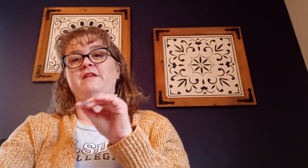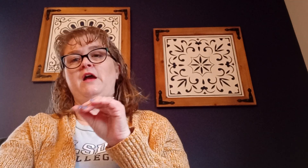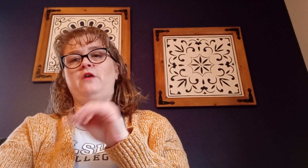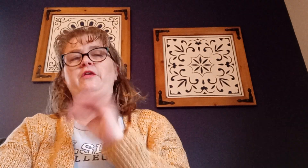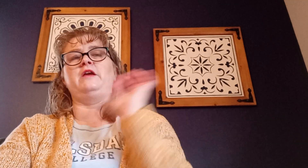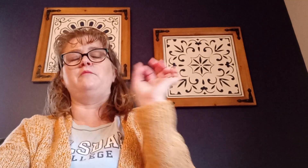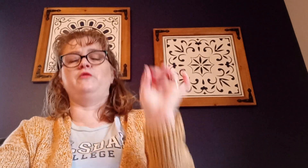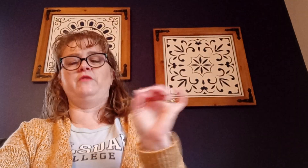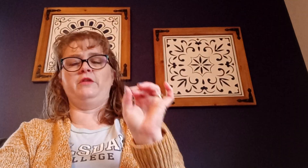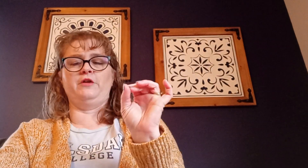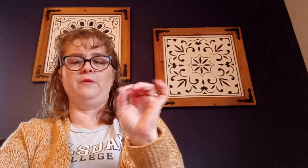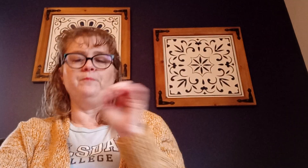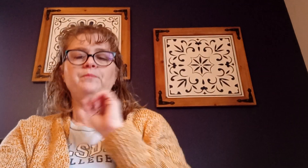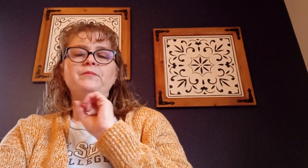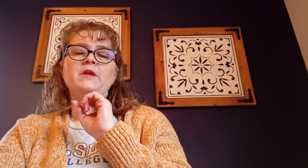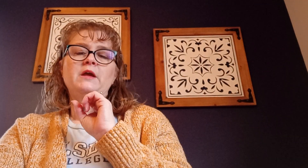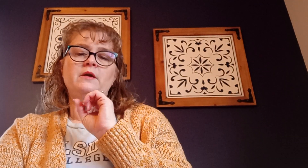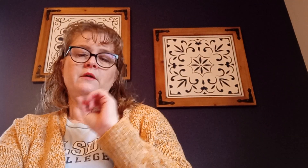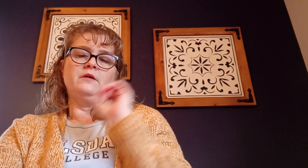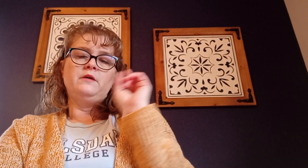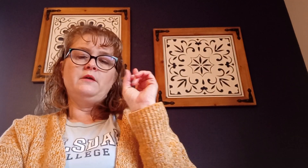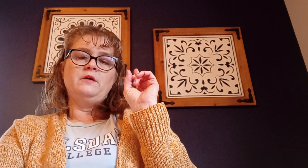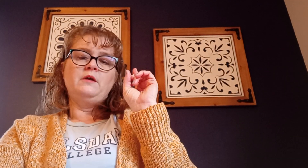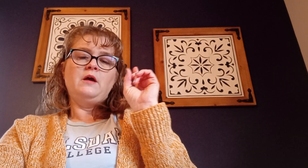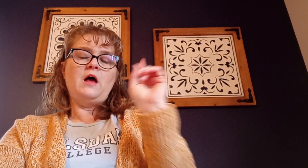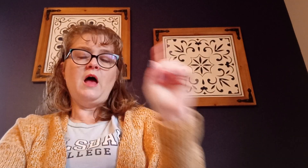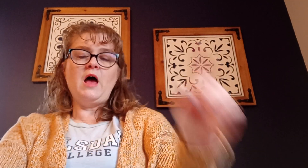sessile, they can move a little.